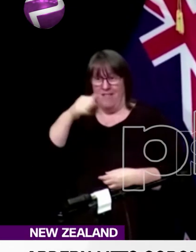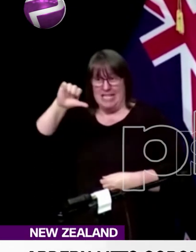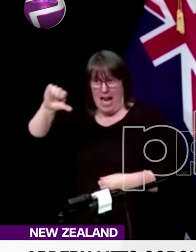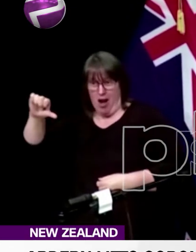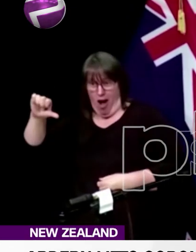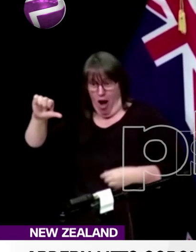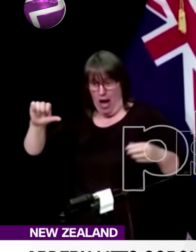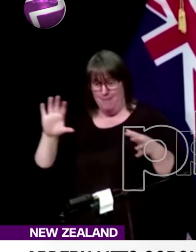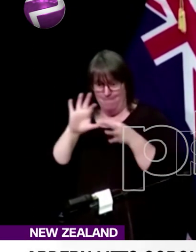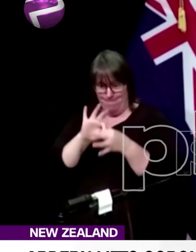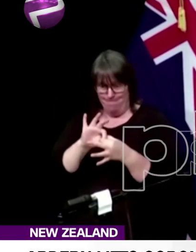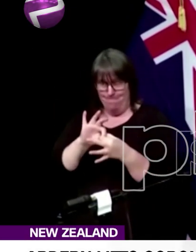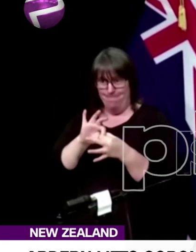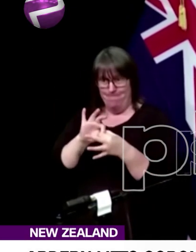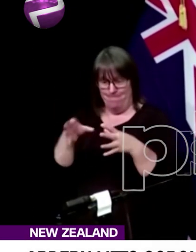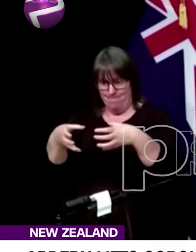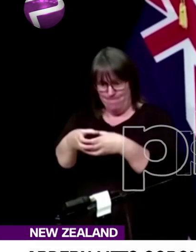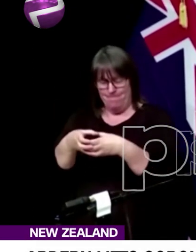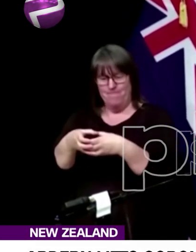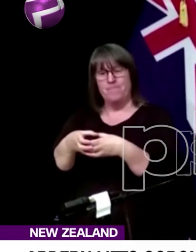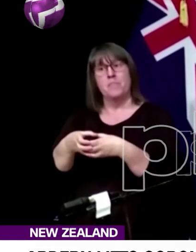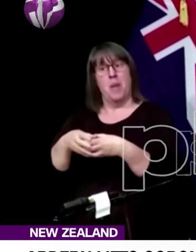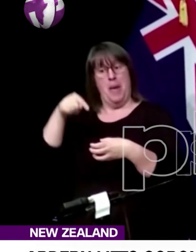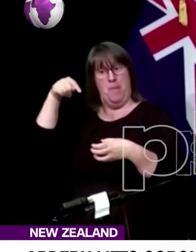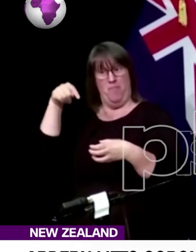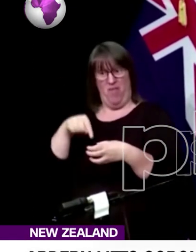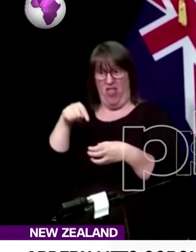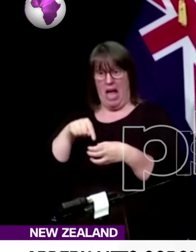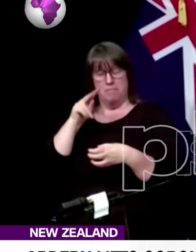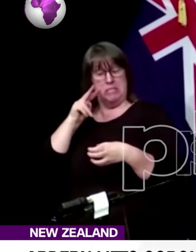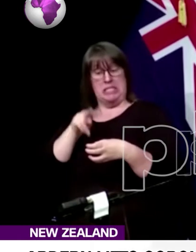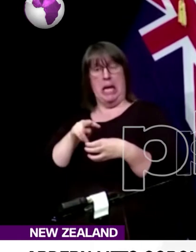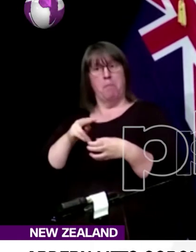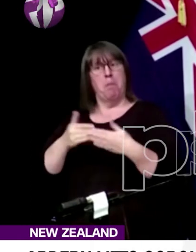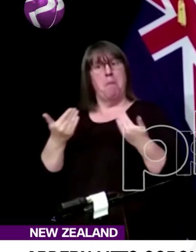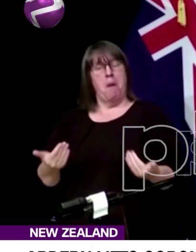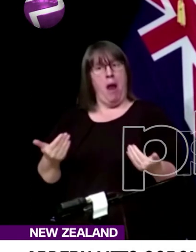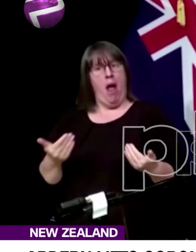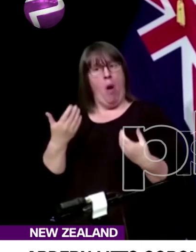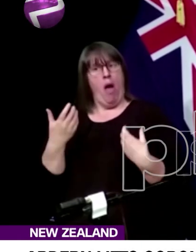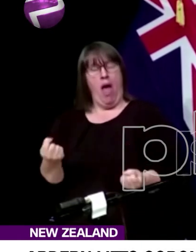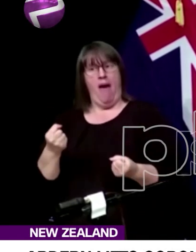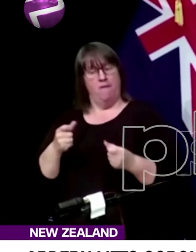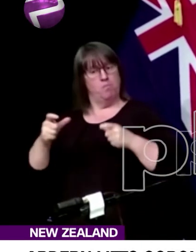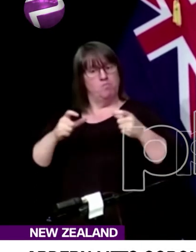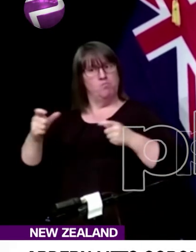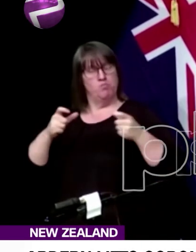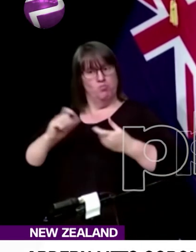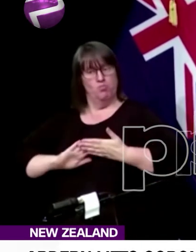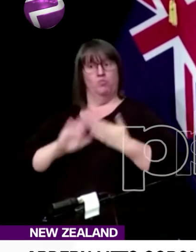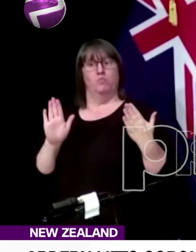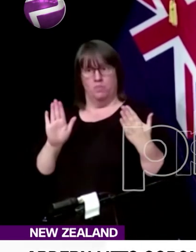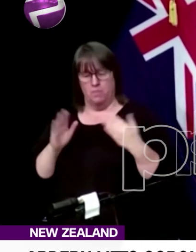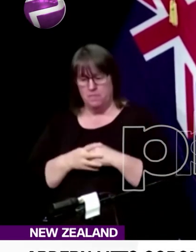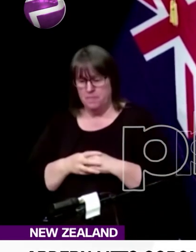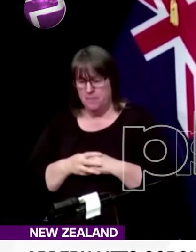cases attached to it. However, it is one that all signs point to now being under control.